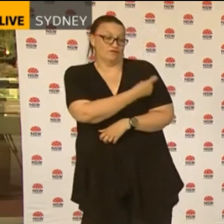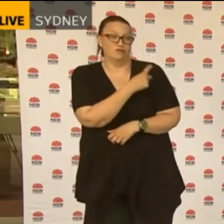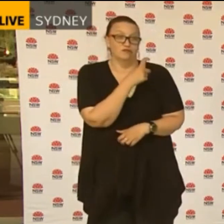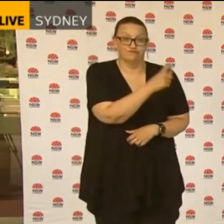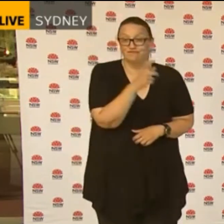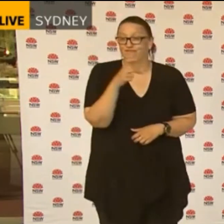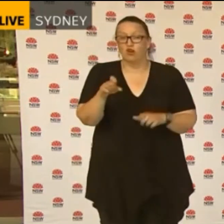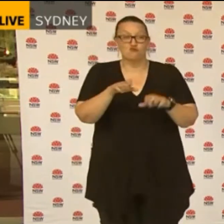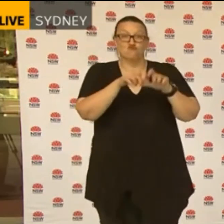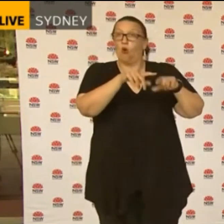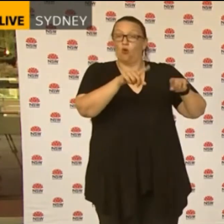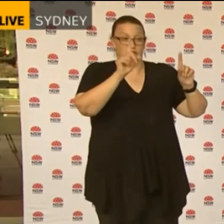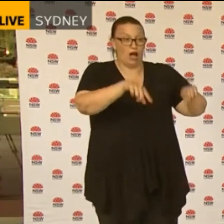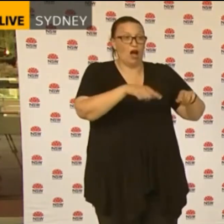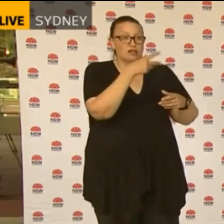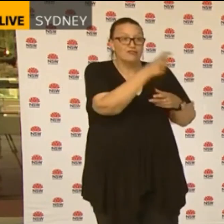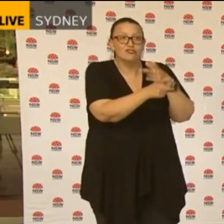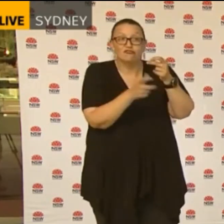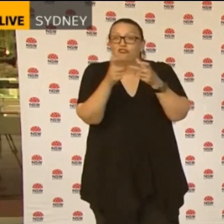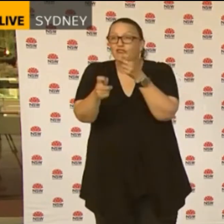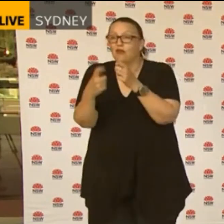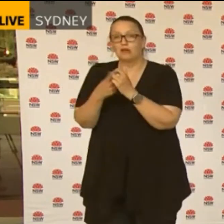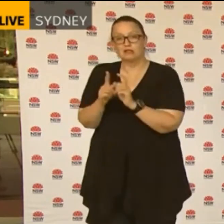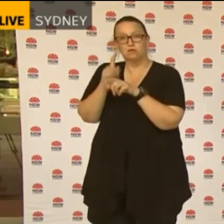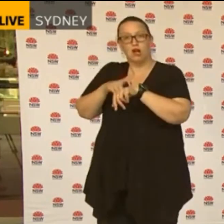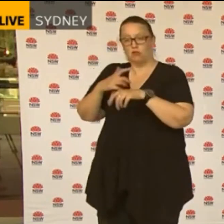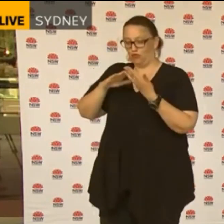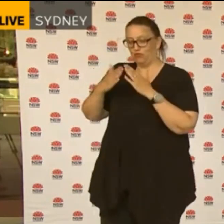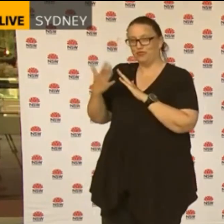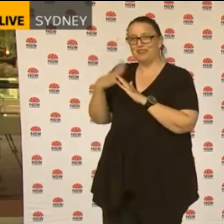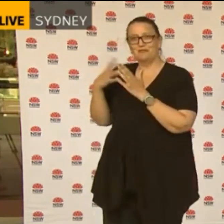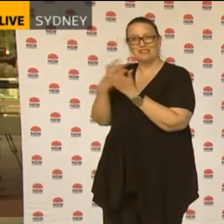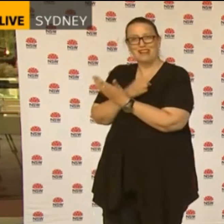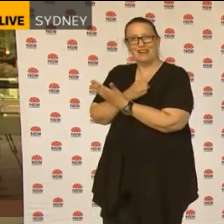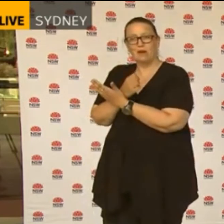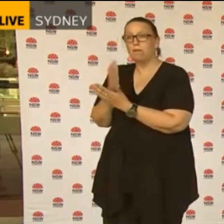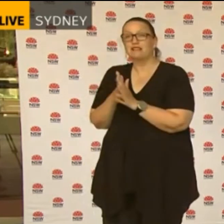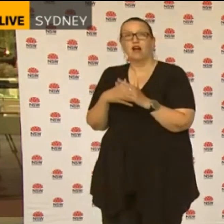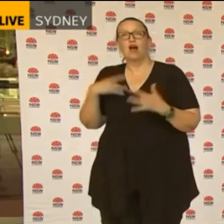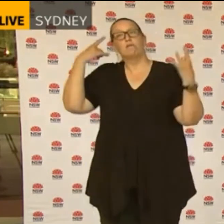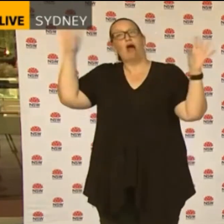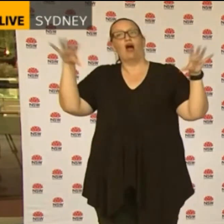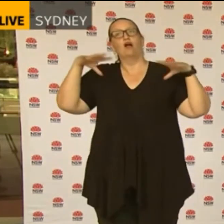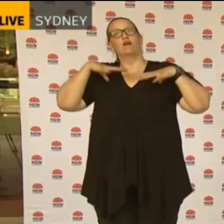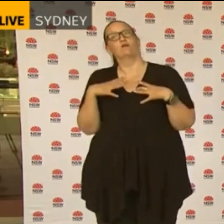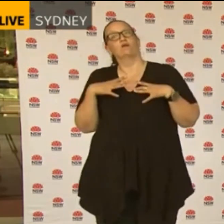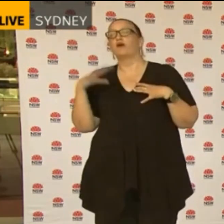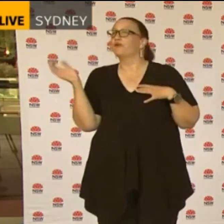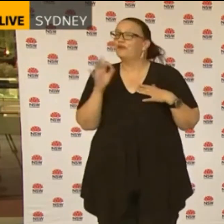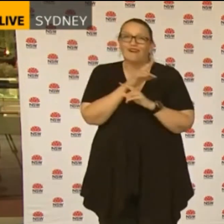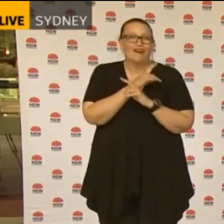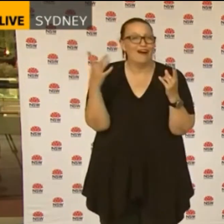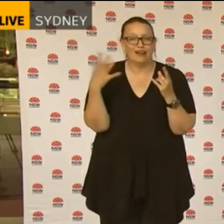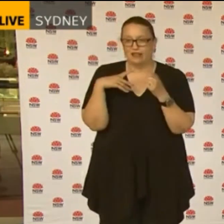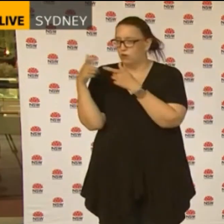need to keep the community safe. So that level of decision making won't change. But I think what's important is for us to continually